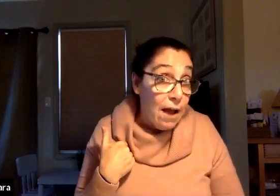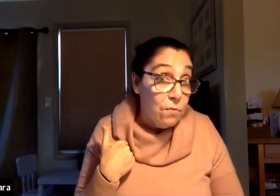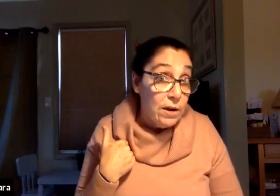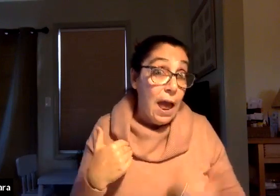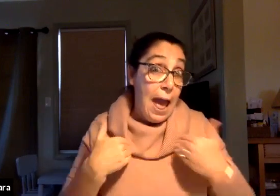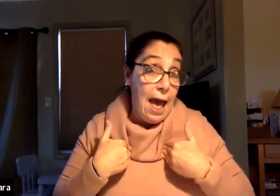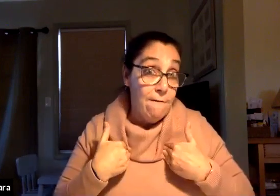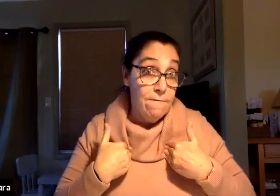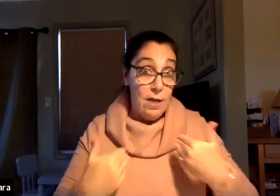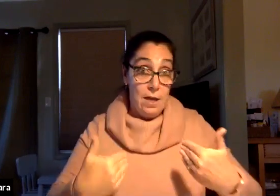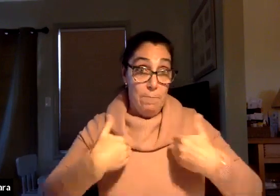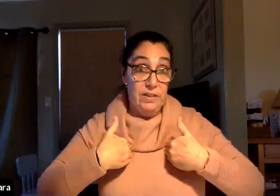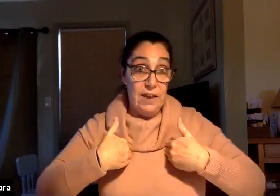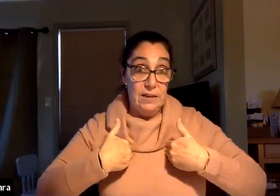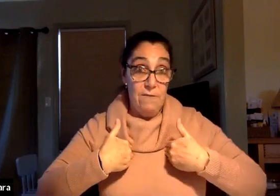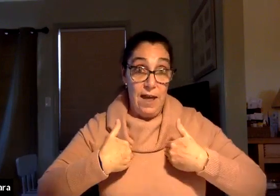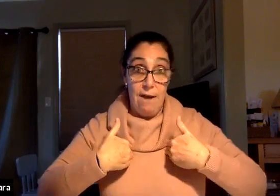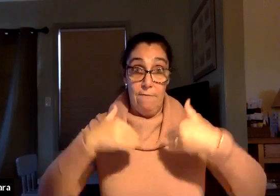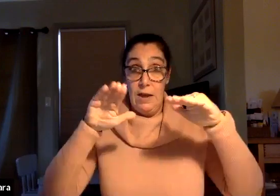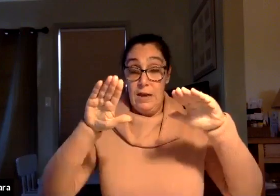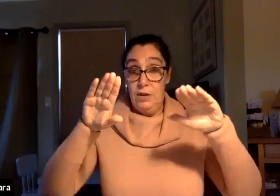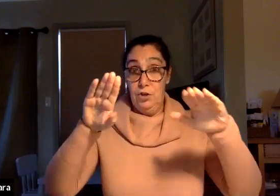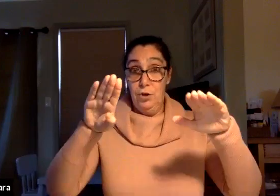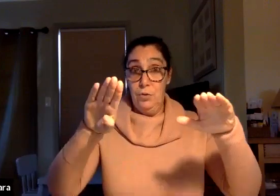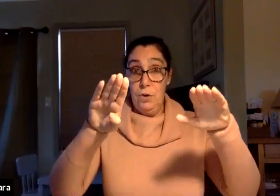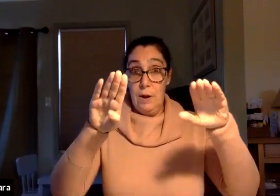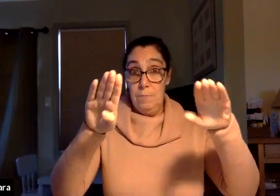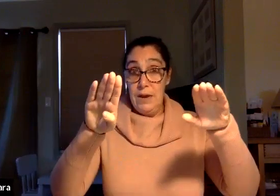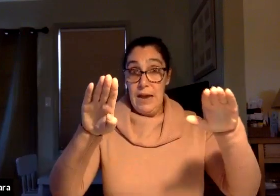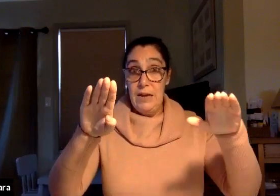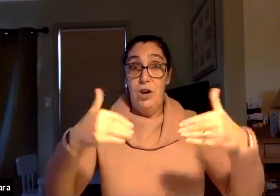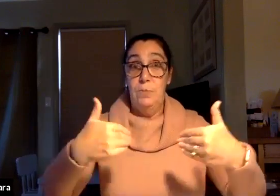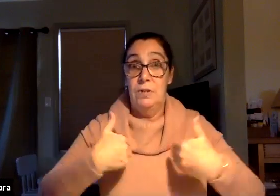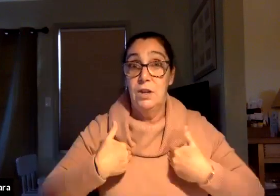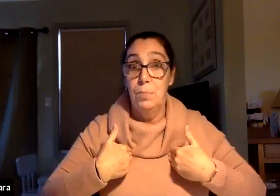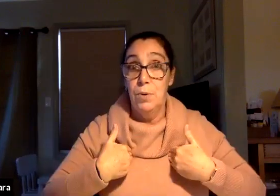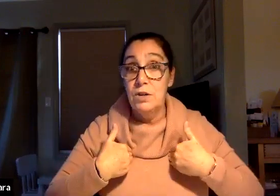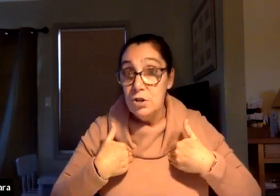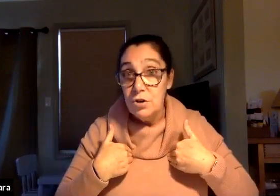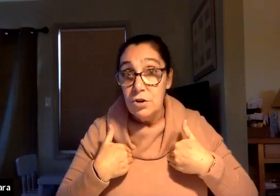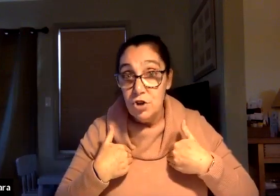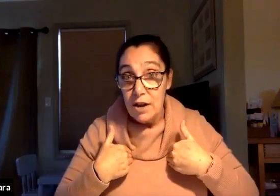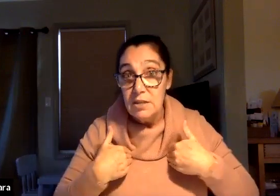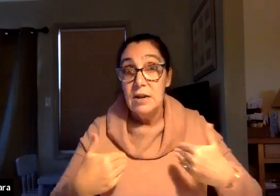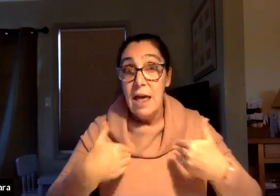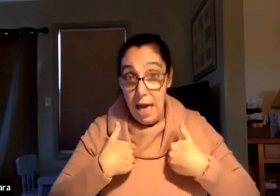have one? Have. Possessive, have. It's two B hand shapes that you bring to your chest.